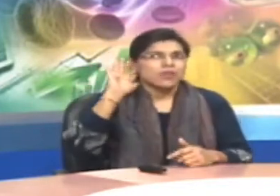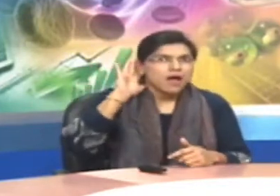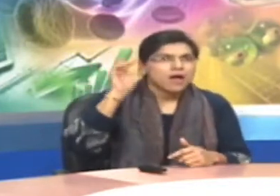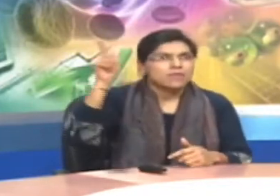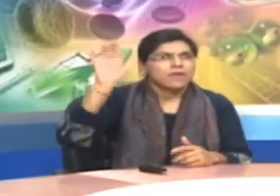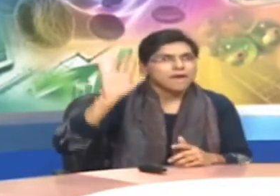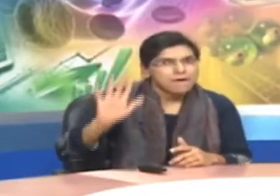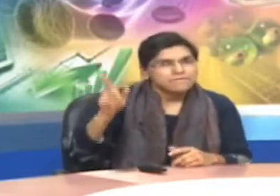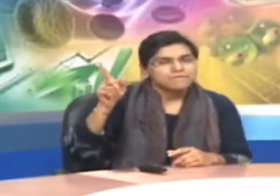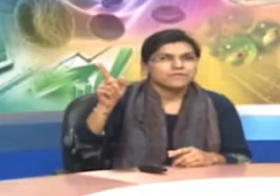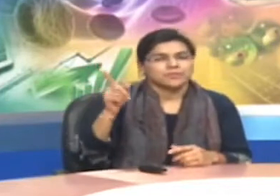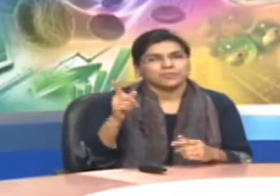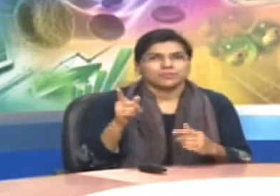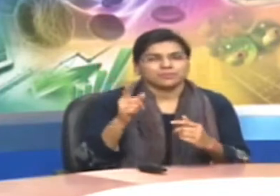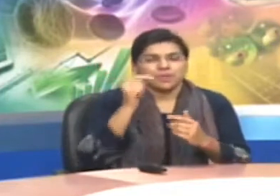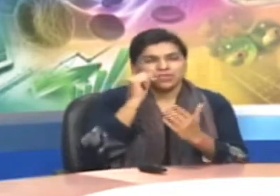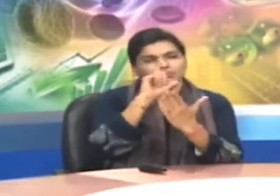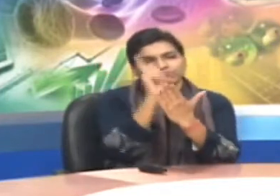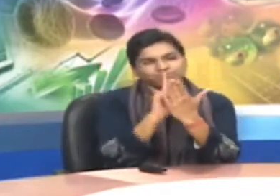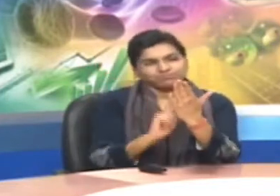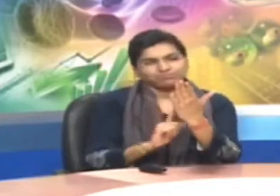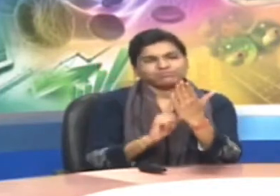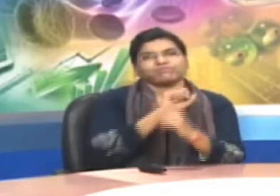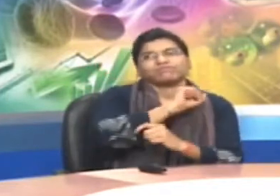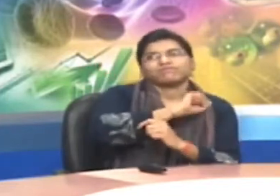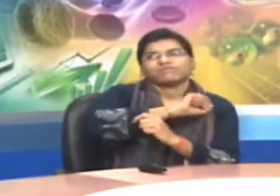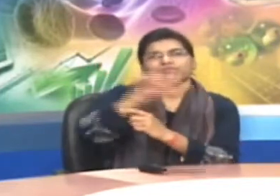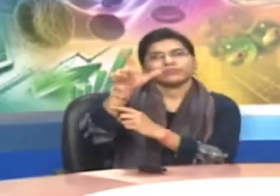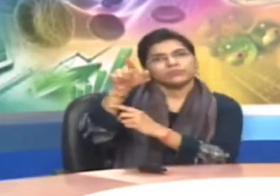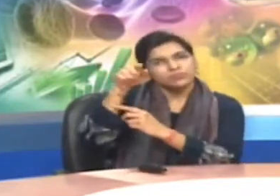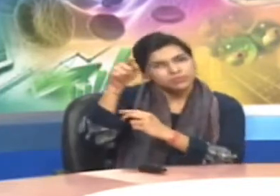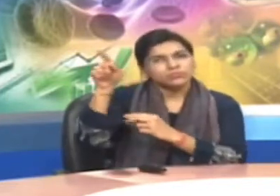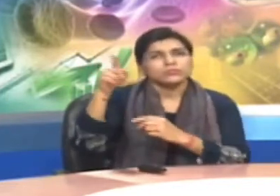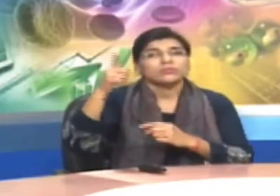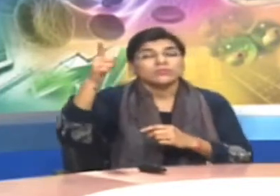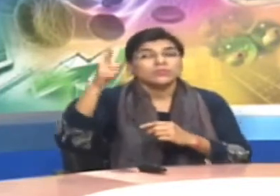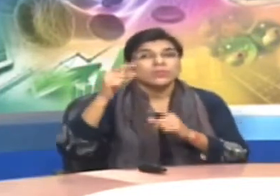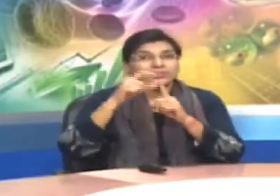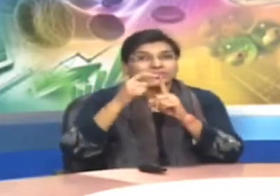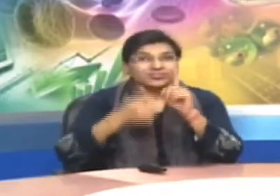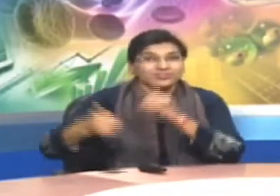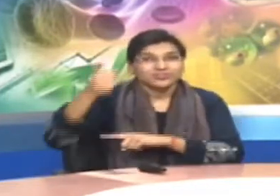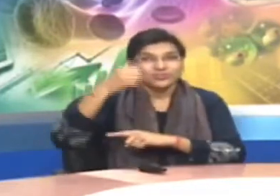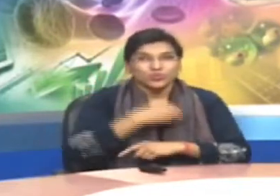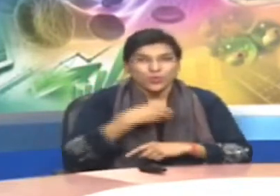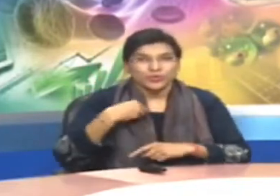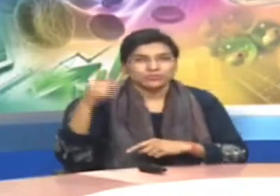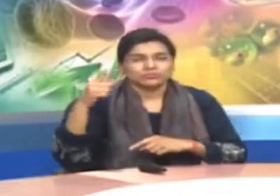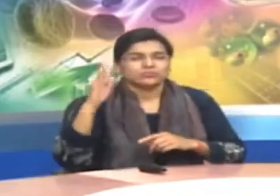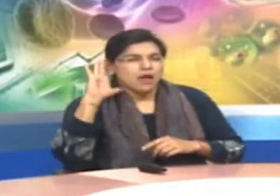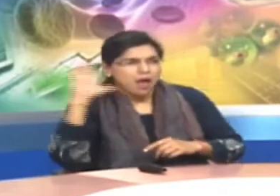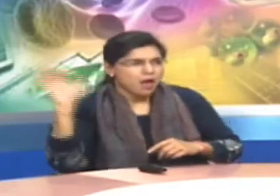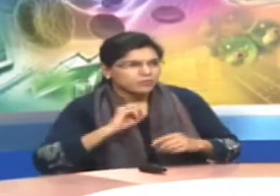My father heard about him, so he wrote him asking for advice.